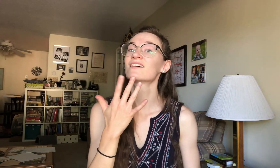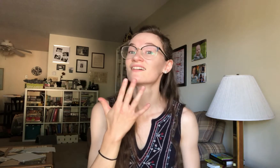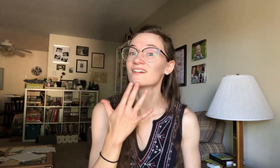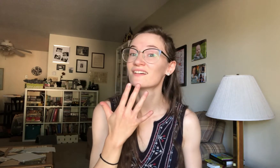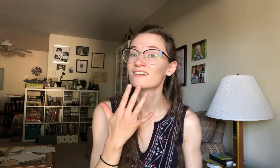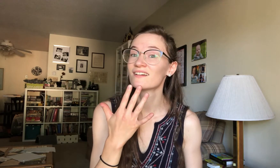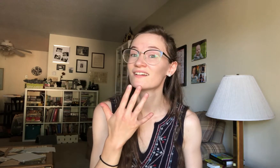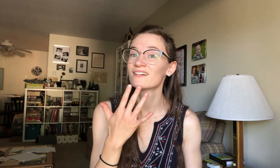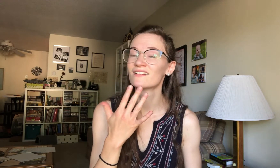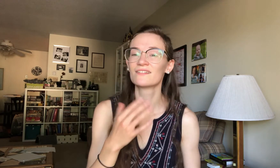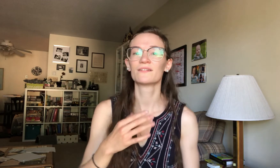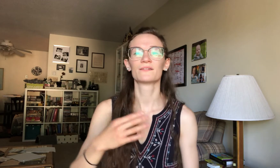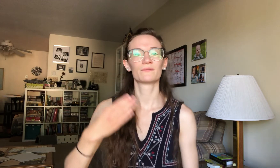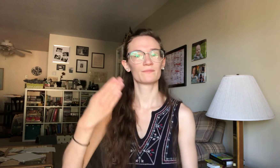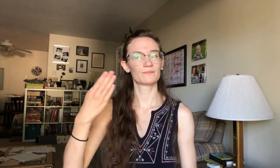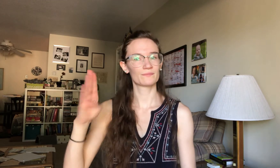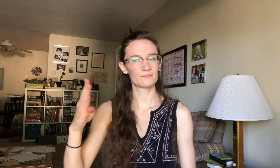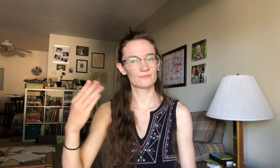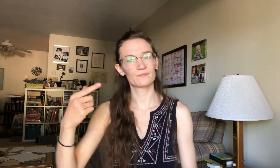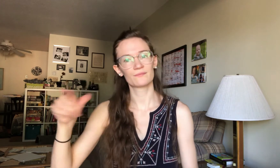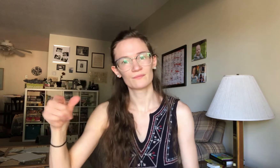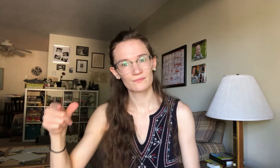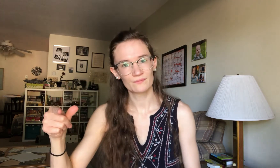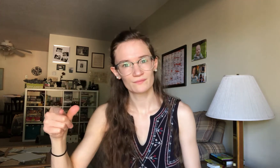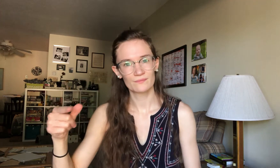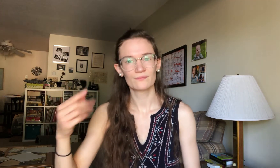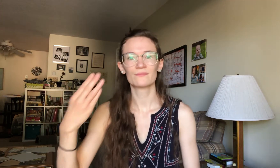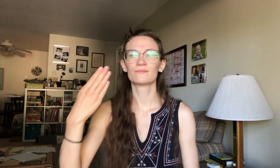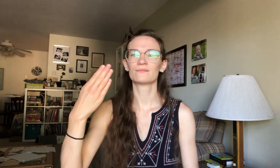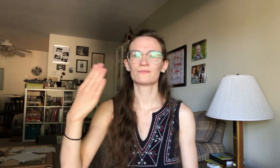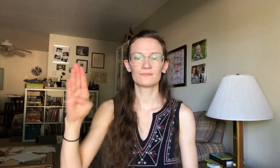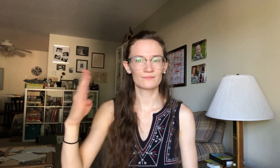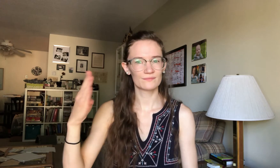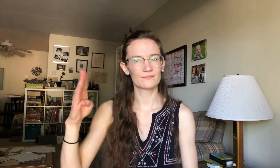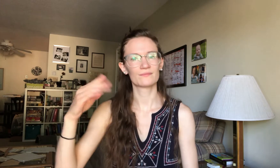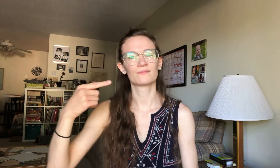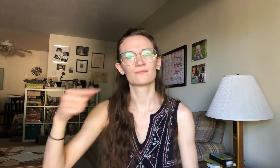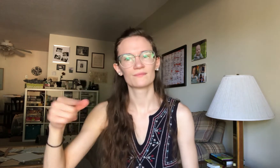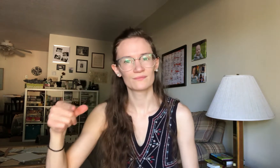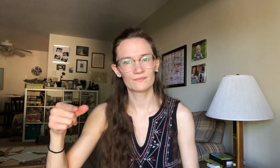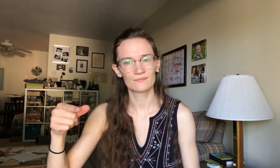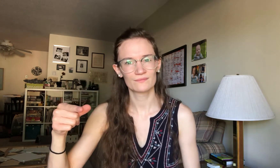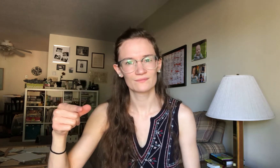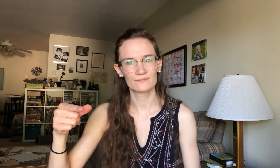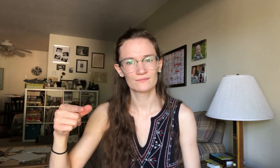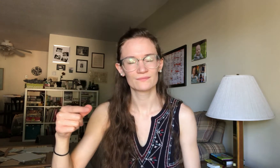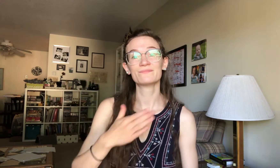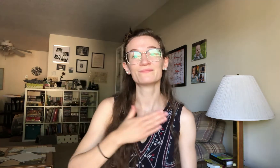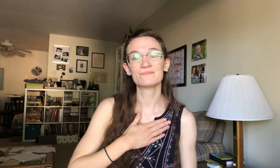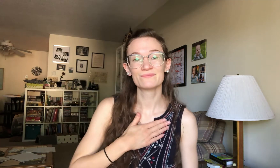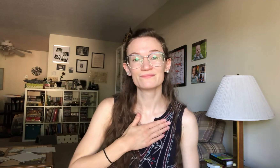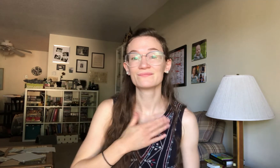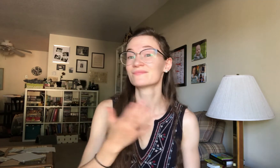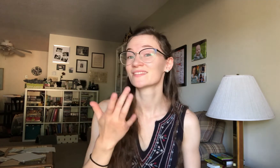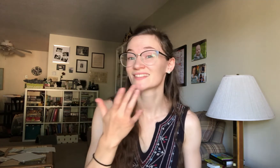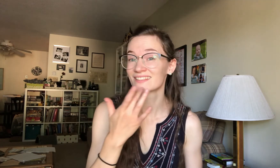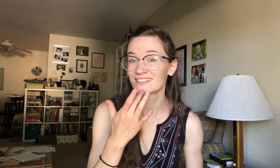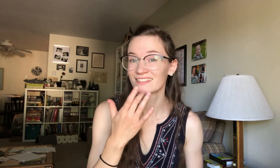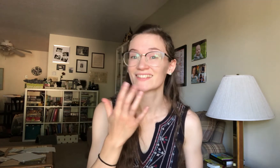speaker, think about if you're trying to speak with someone who isn't. English is their second, their third, their fourth language. They're probably